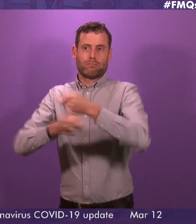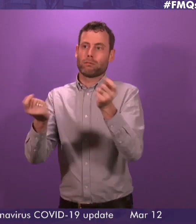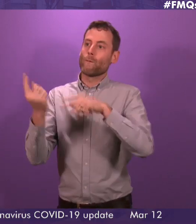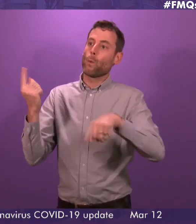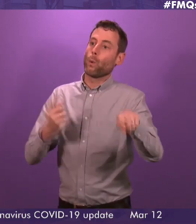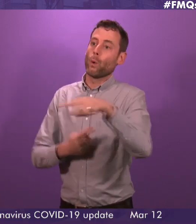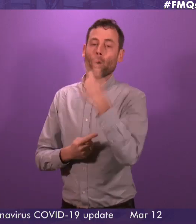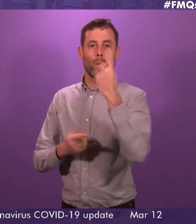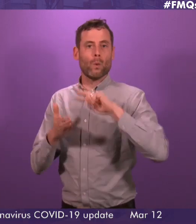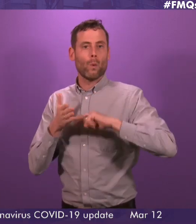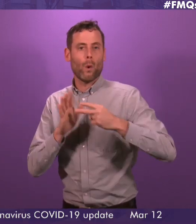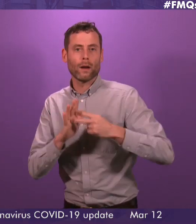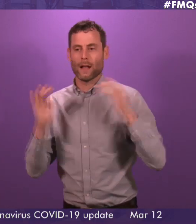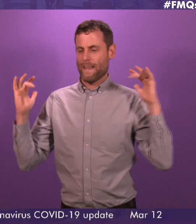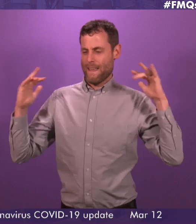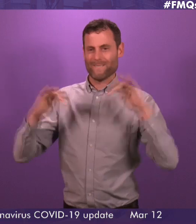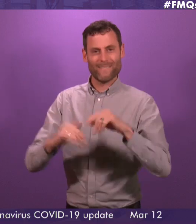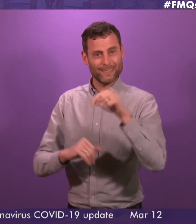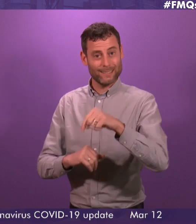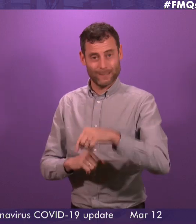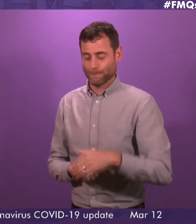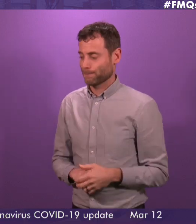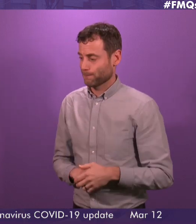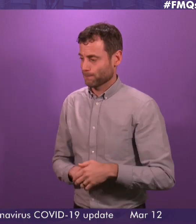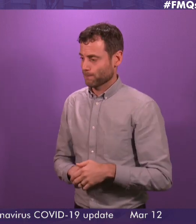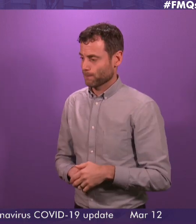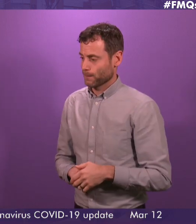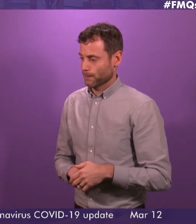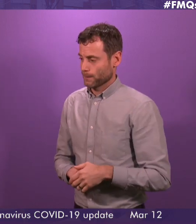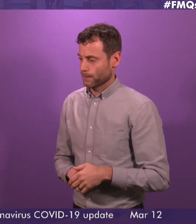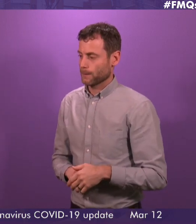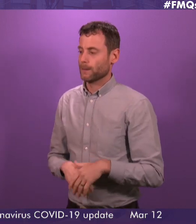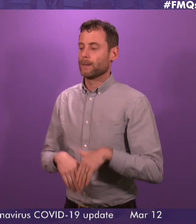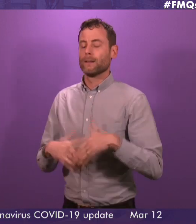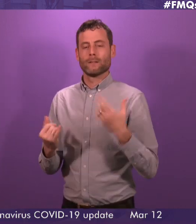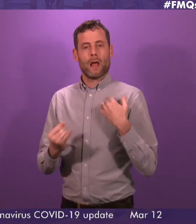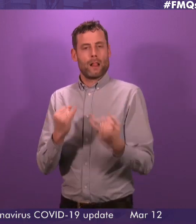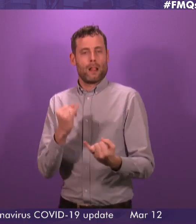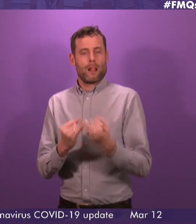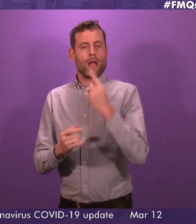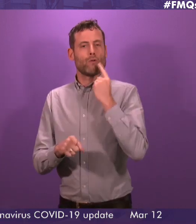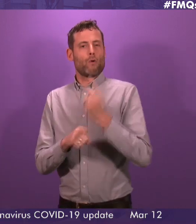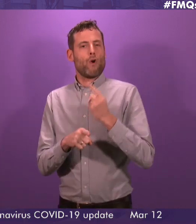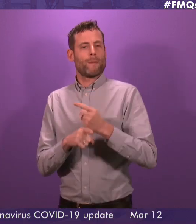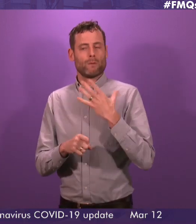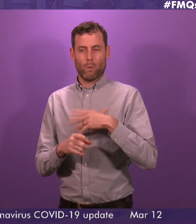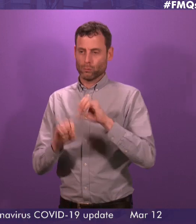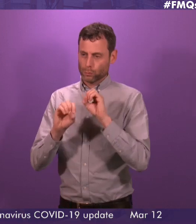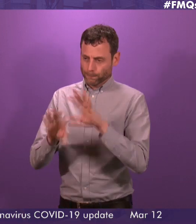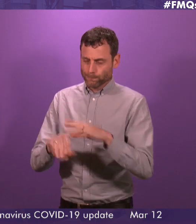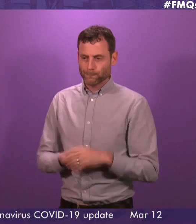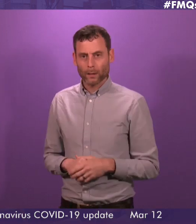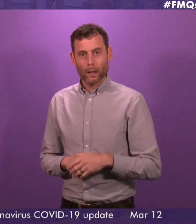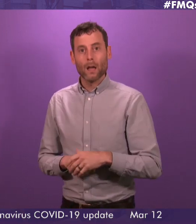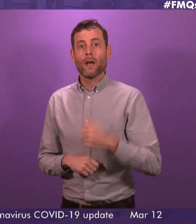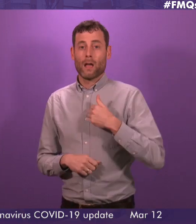to Monday. The final thing I want to say, Presiding Officer, before I take questions, is to repeat what